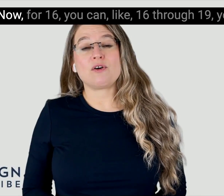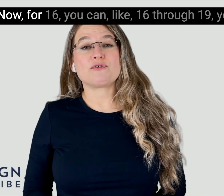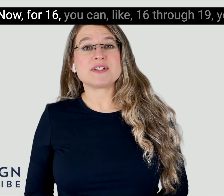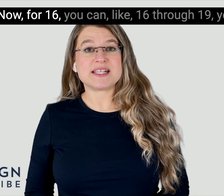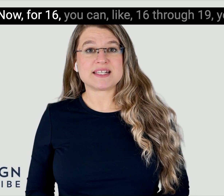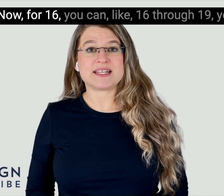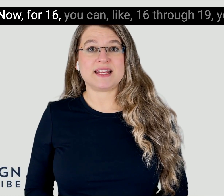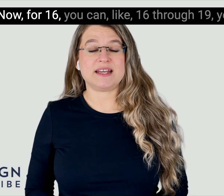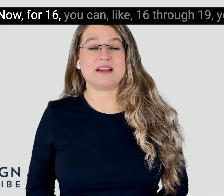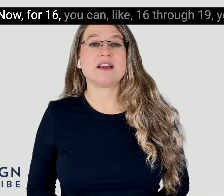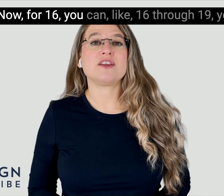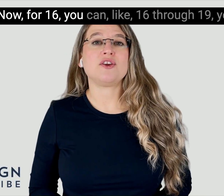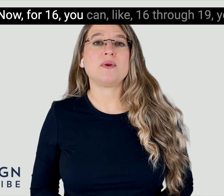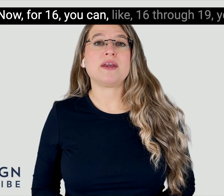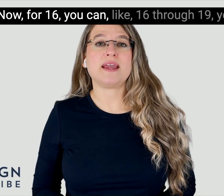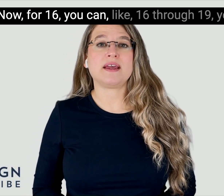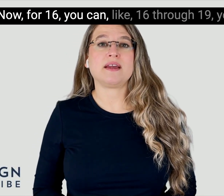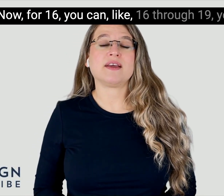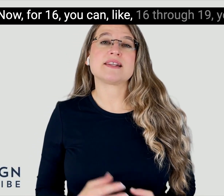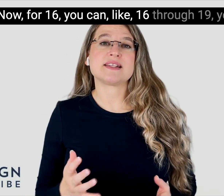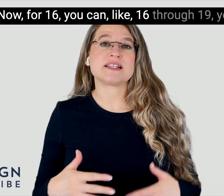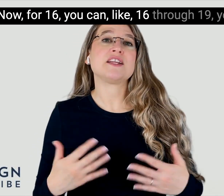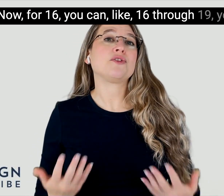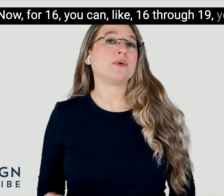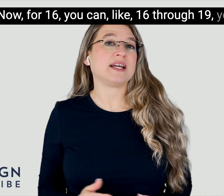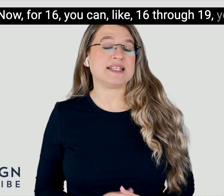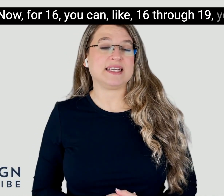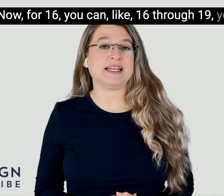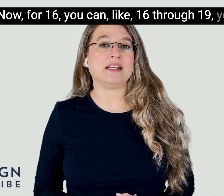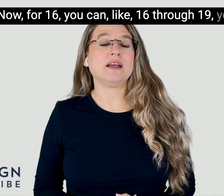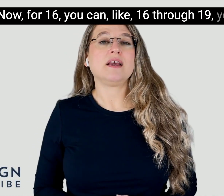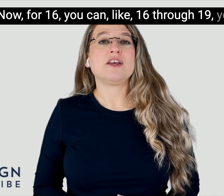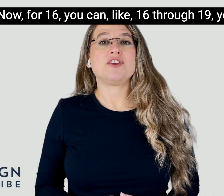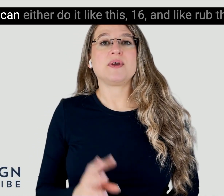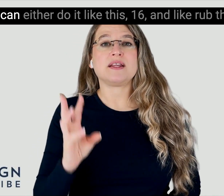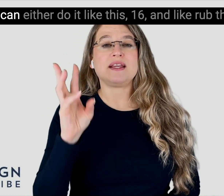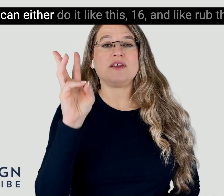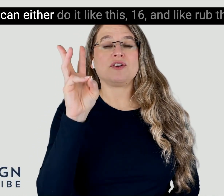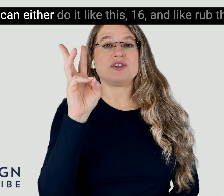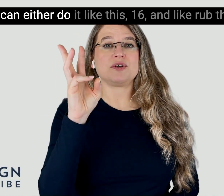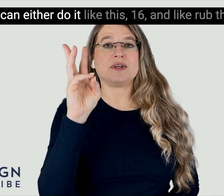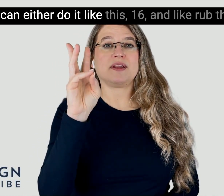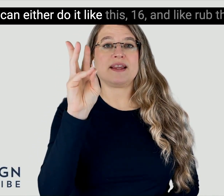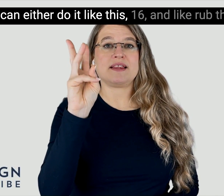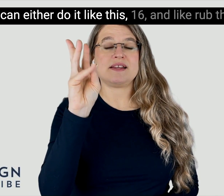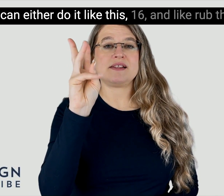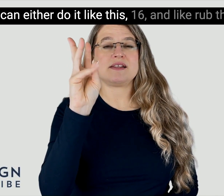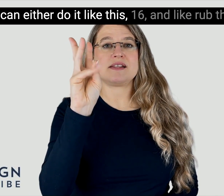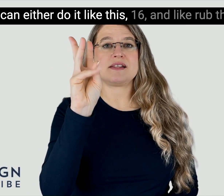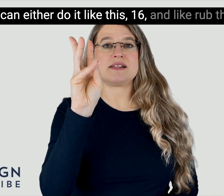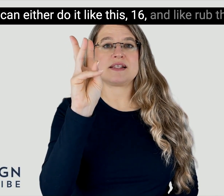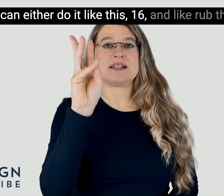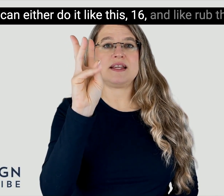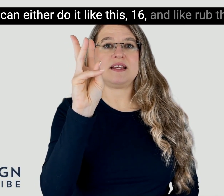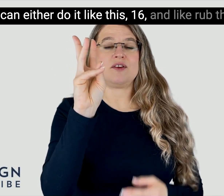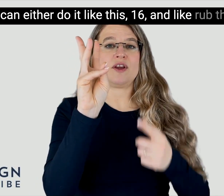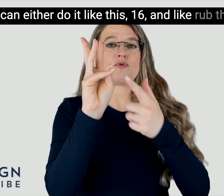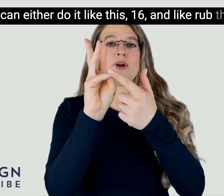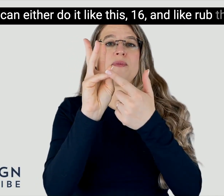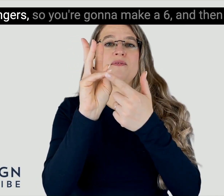for 16, you can, like 16 through 19, you can either do it like this, 16, and like rub the